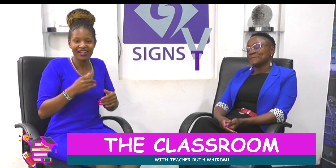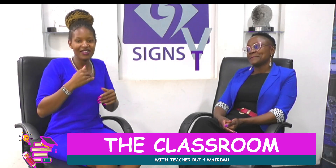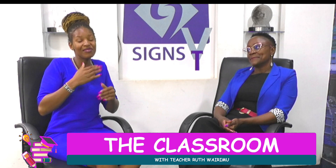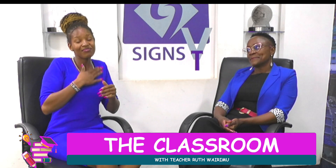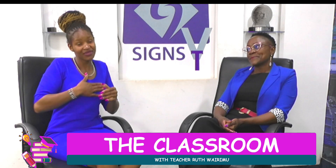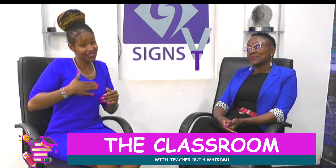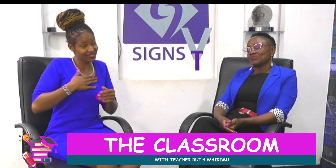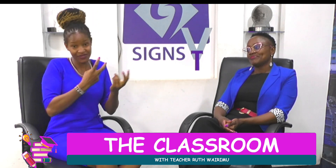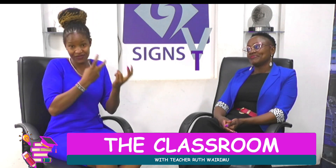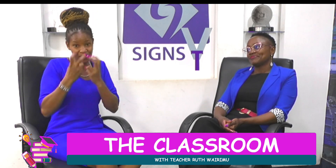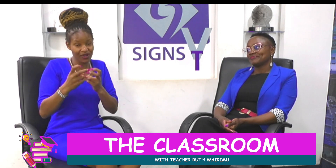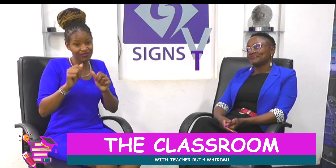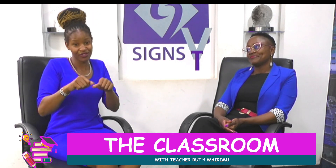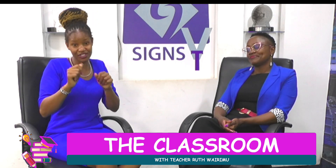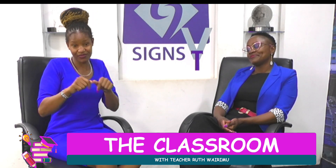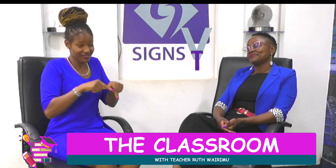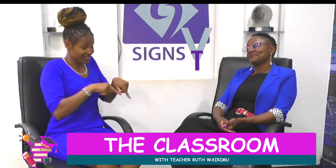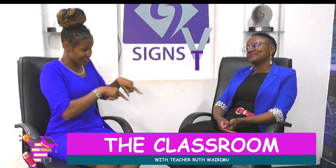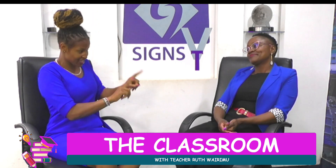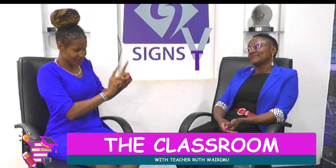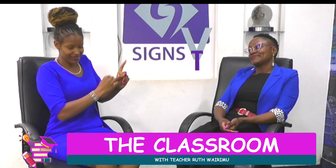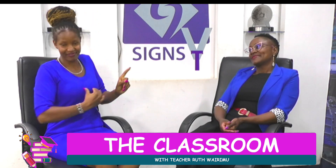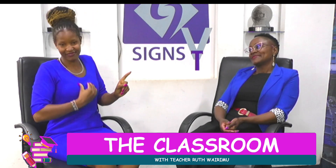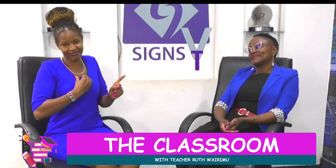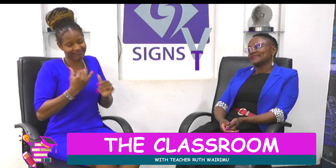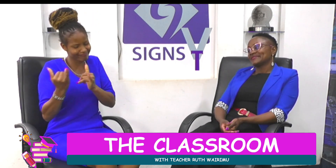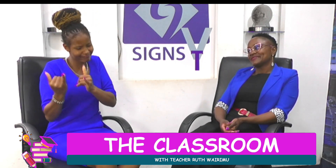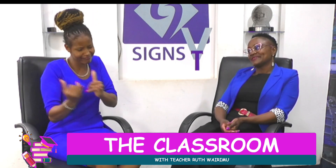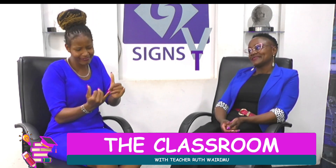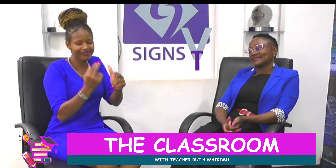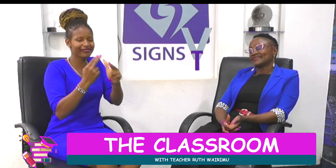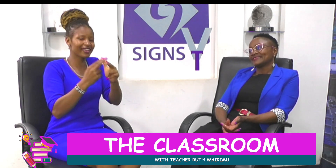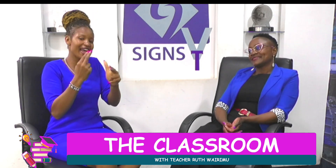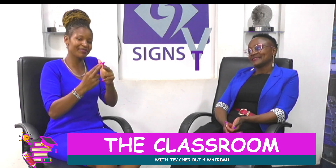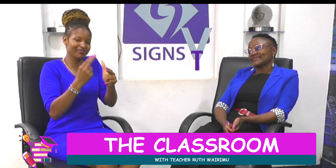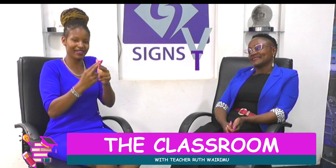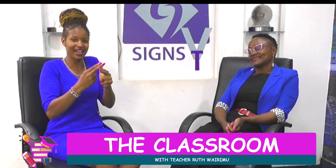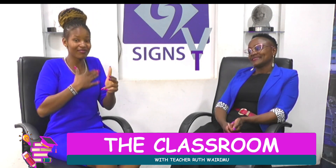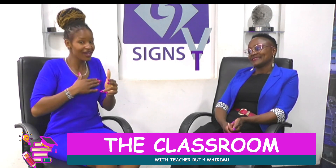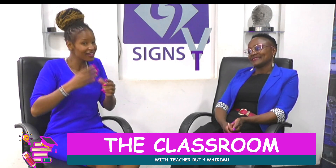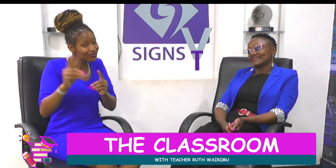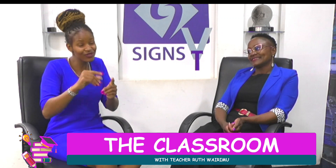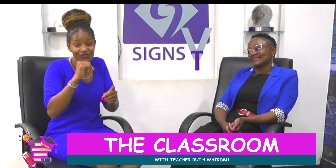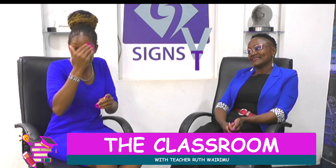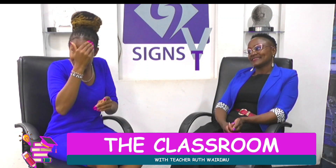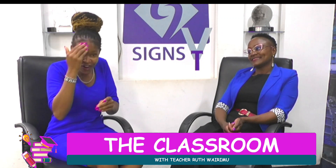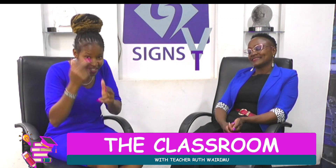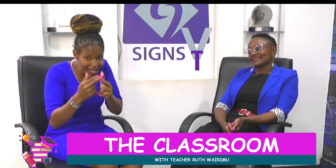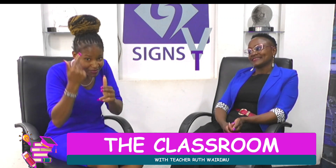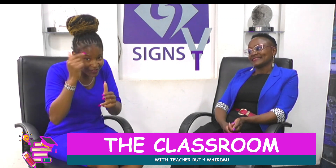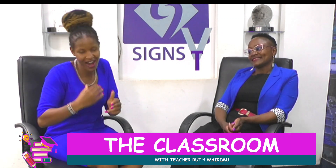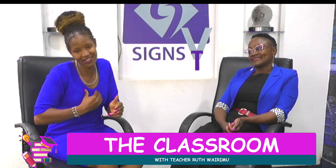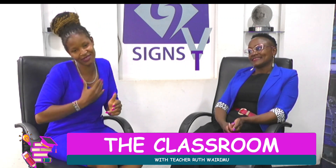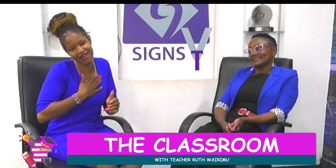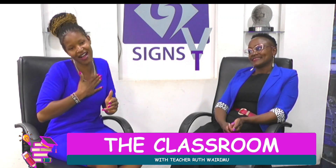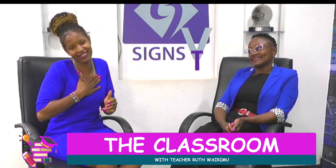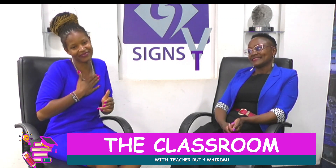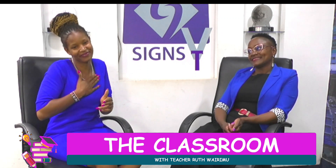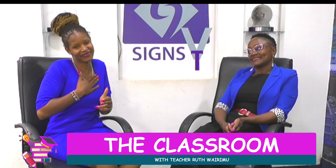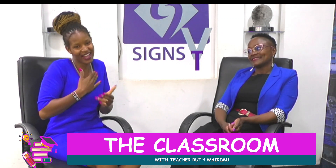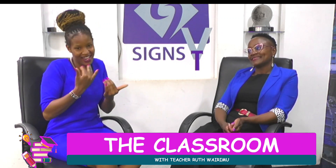me here on the show, and I'm very excited. Thank you viewers. I'll give her time so that she can introduce herself, tell you her